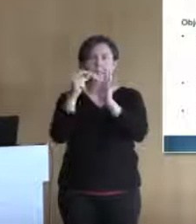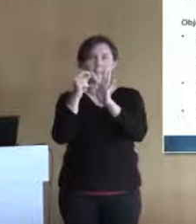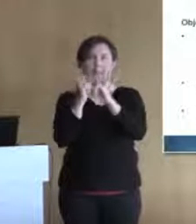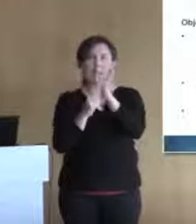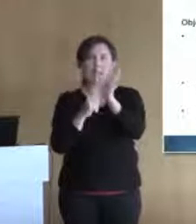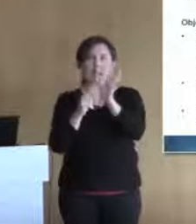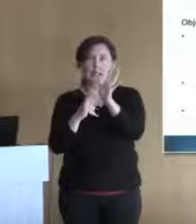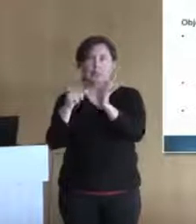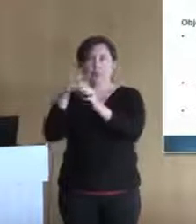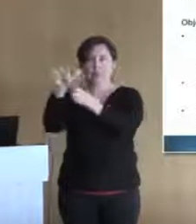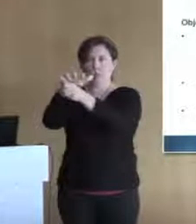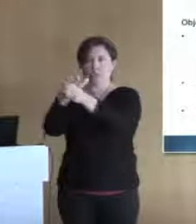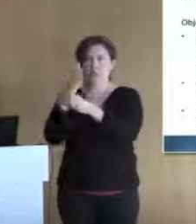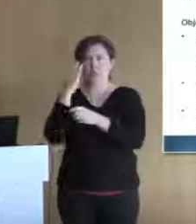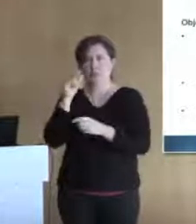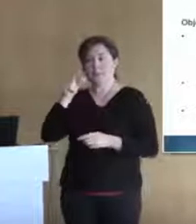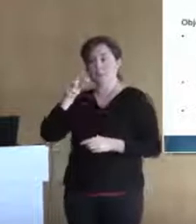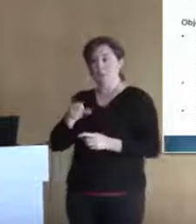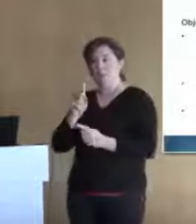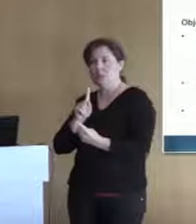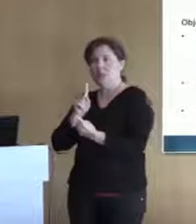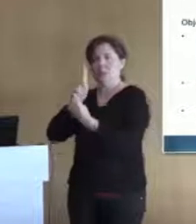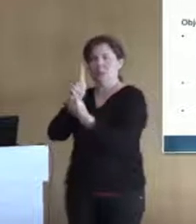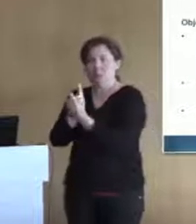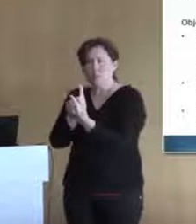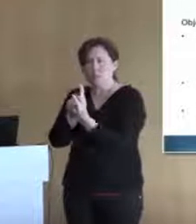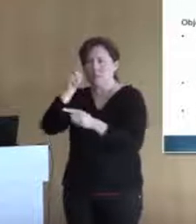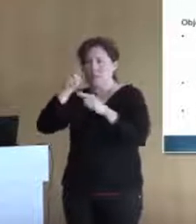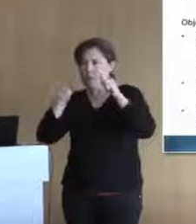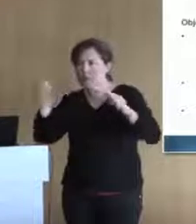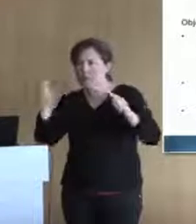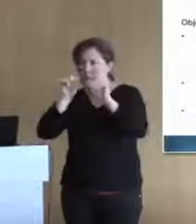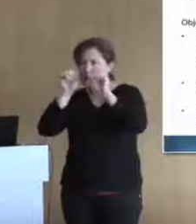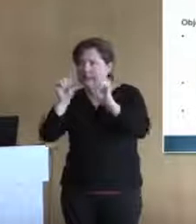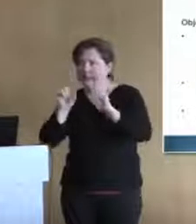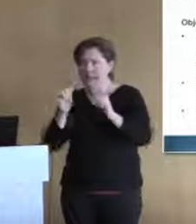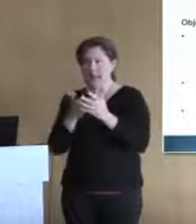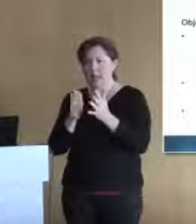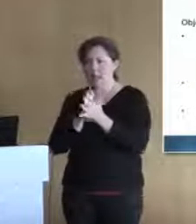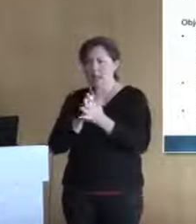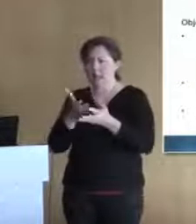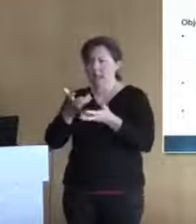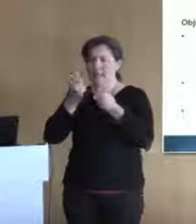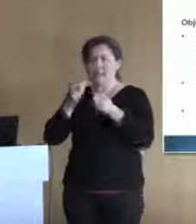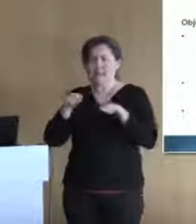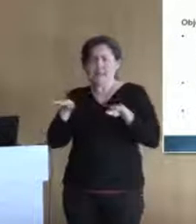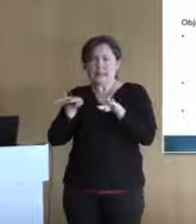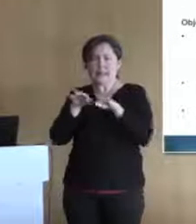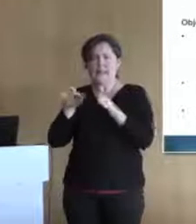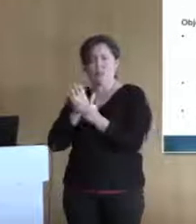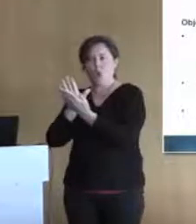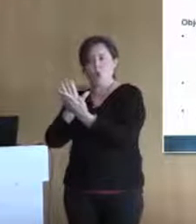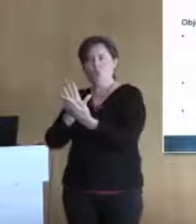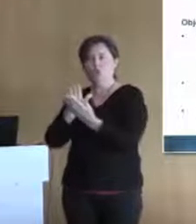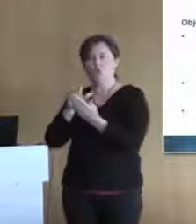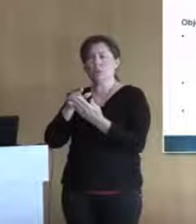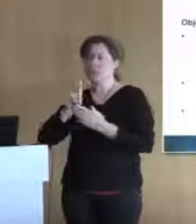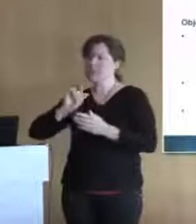Melton, Hume Moorland and Inner Gippsland. And they're the places where we're starting to think when a